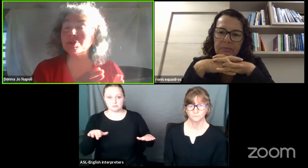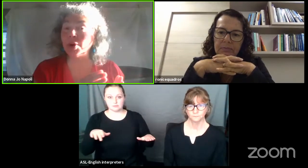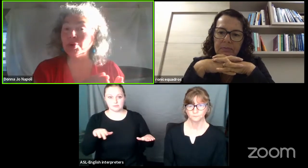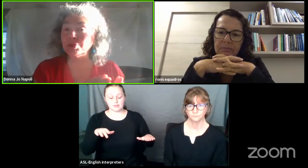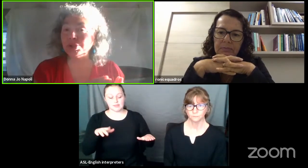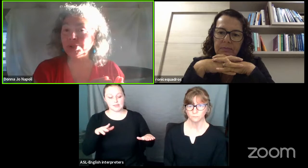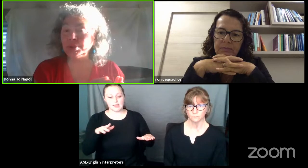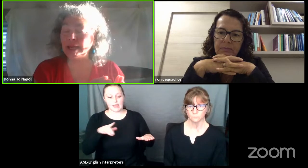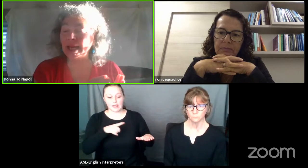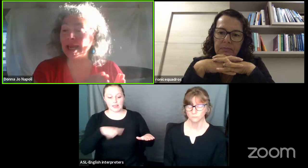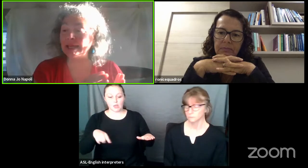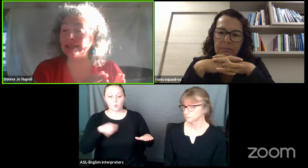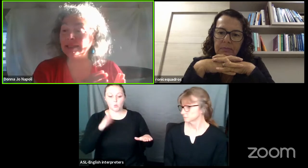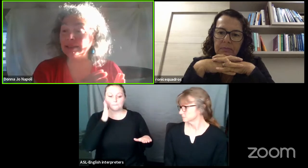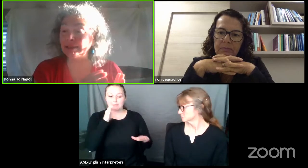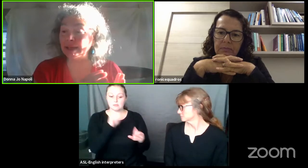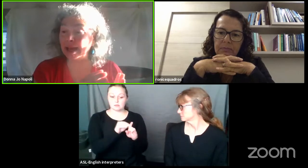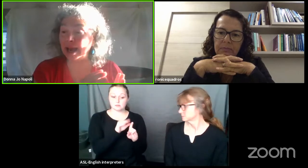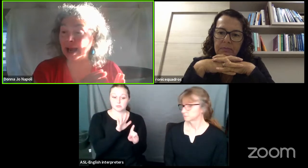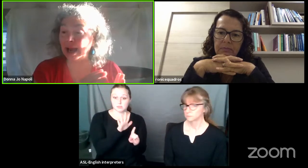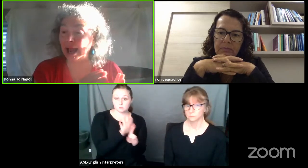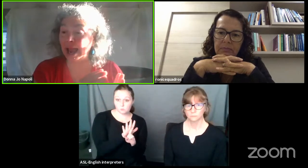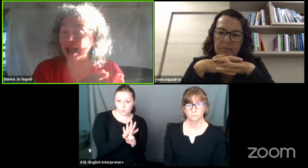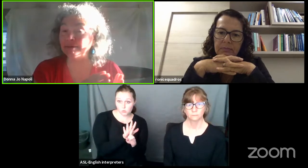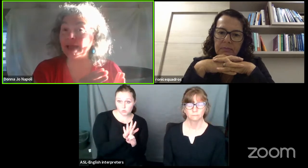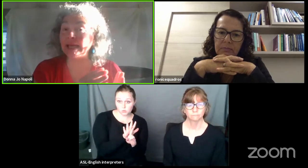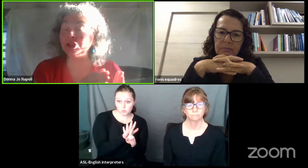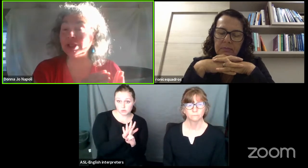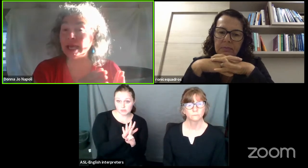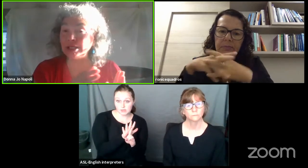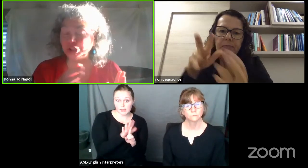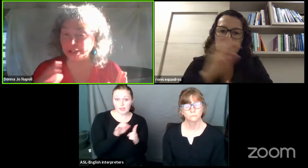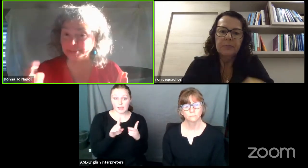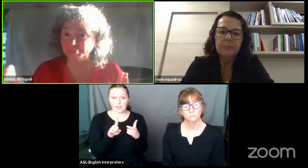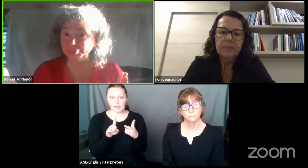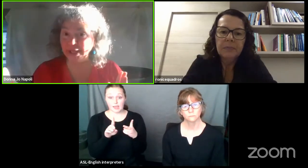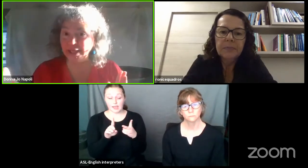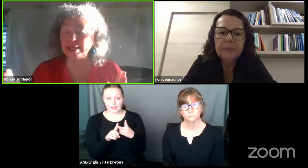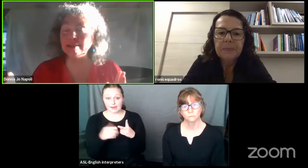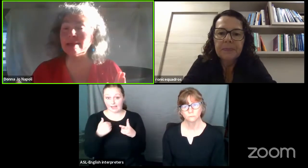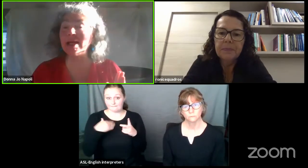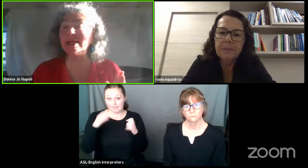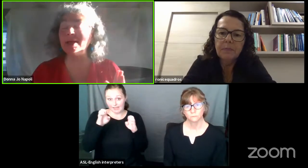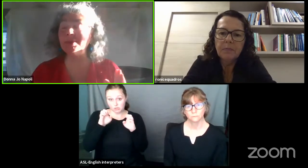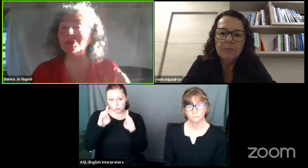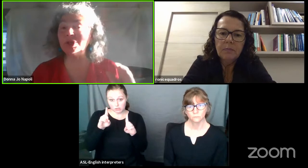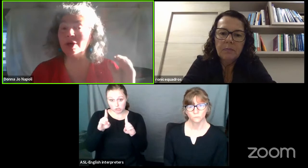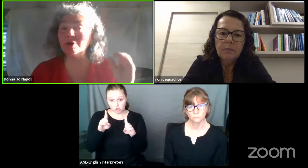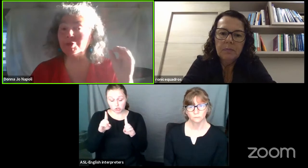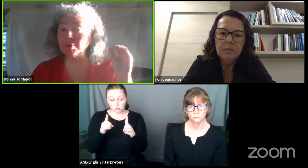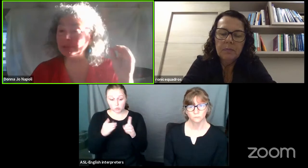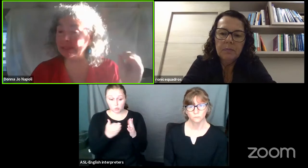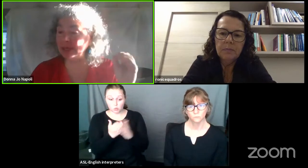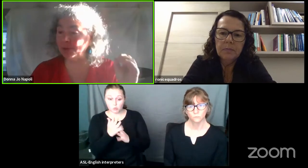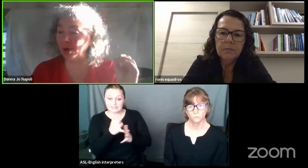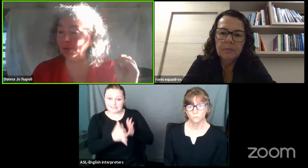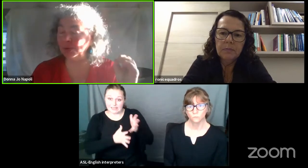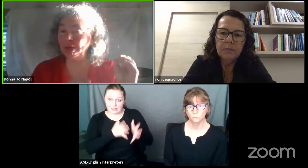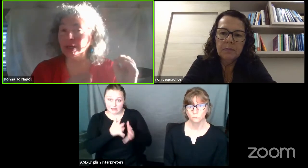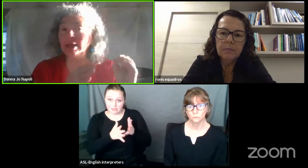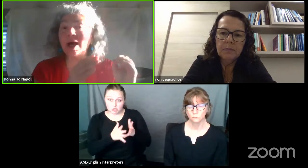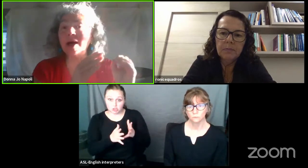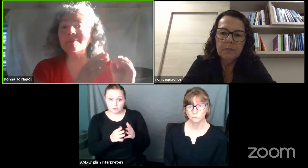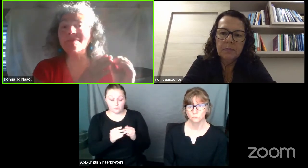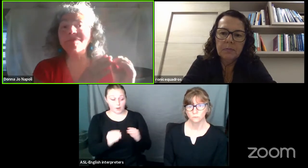be exposed to and have education in sign language from